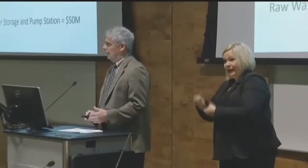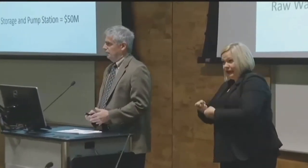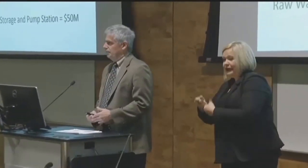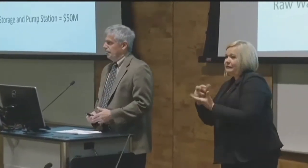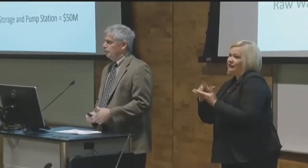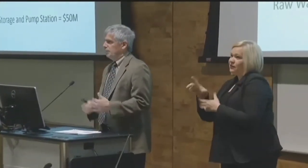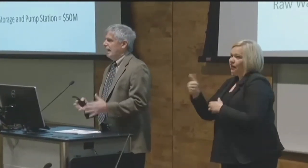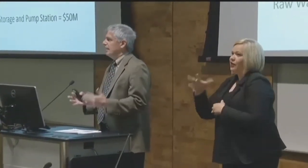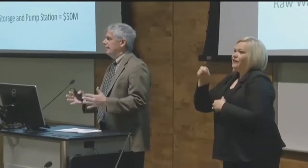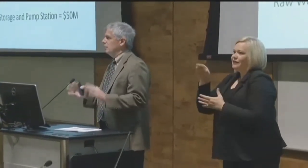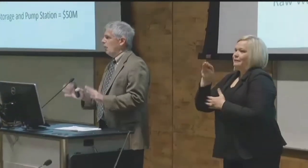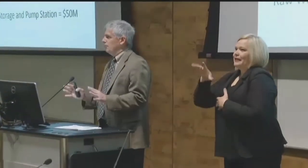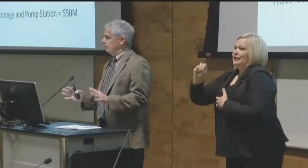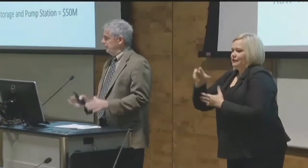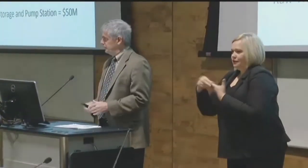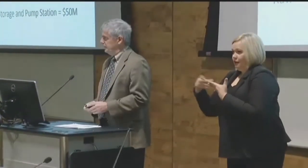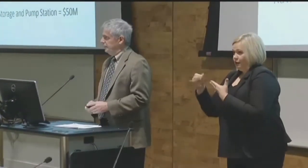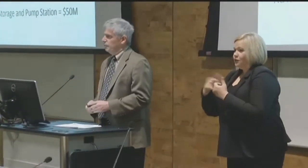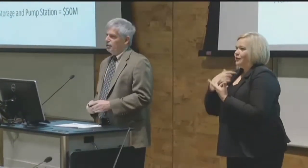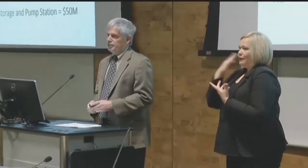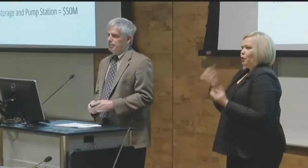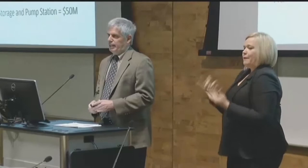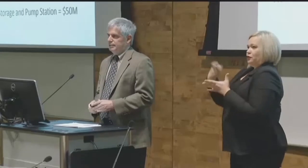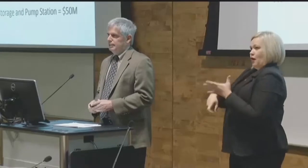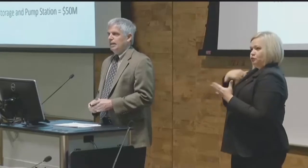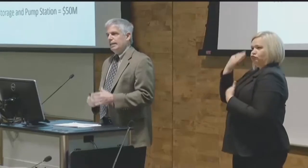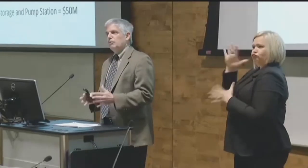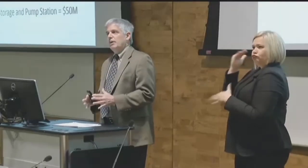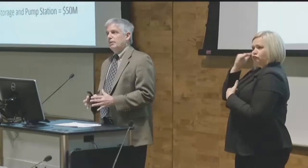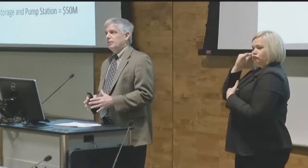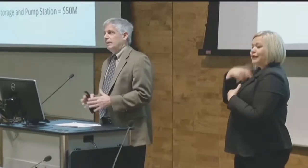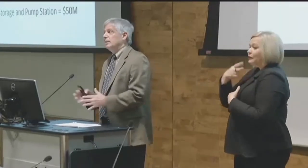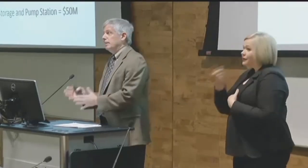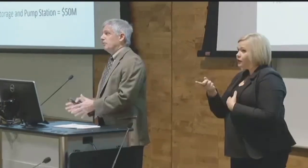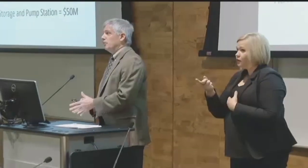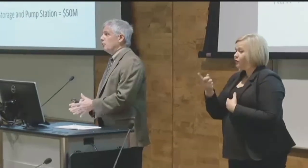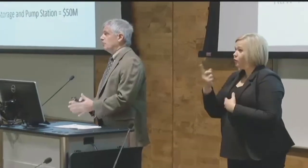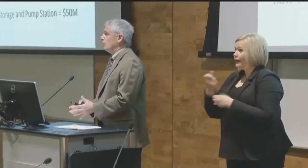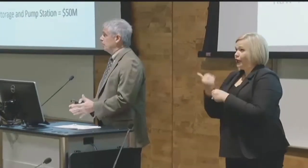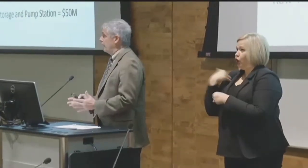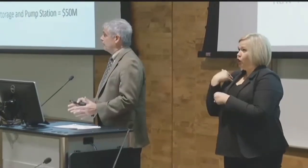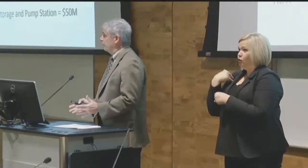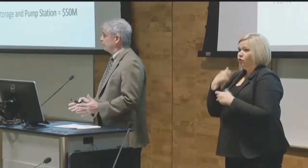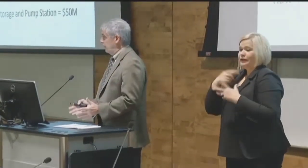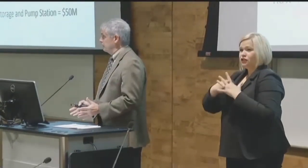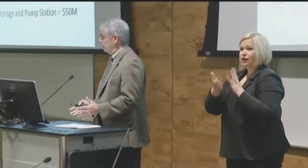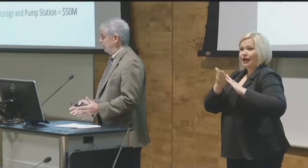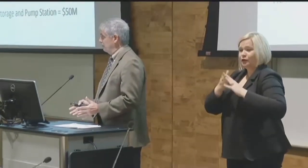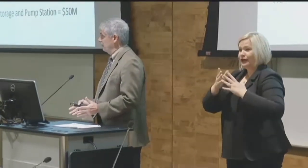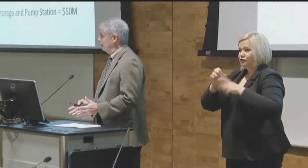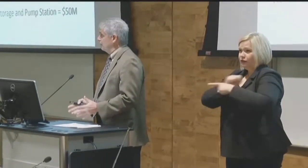$50 million. So now we have the cost information we needed regarding the plant. And I will tell you that a year ago, we started an operator